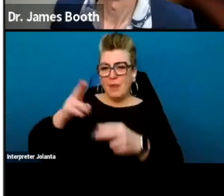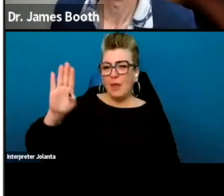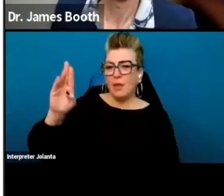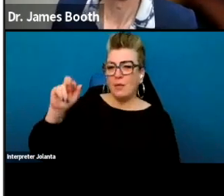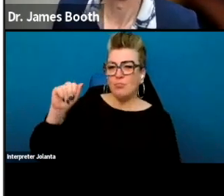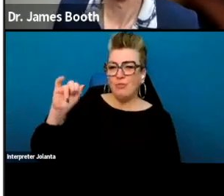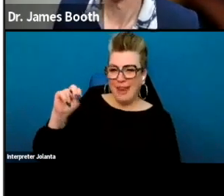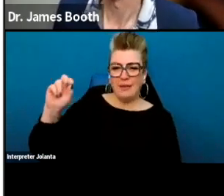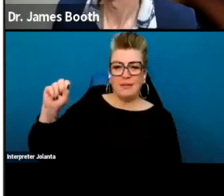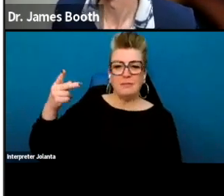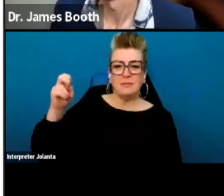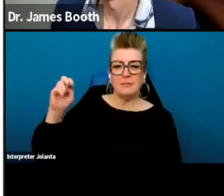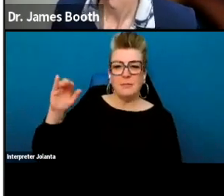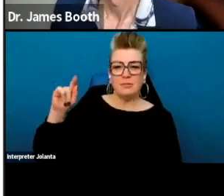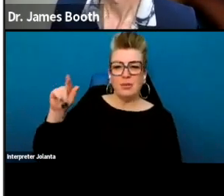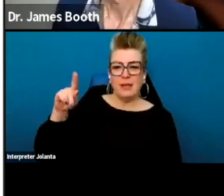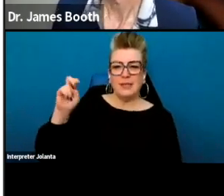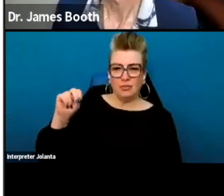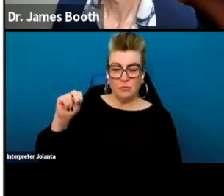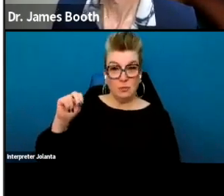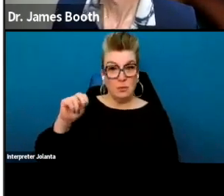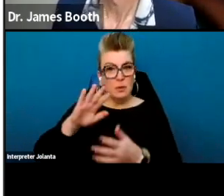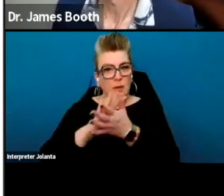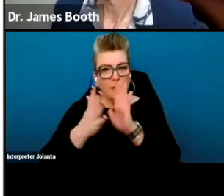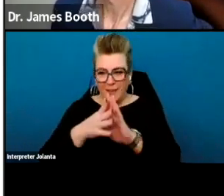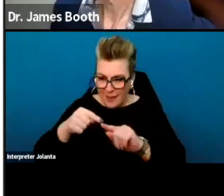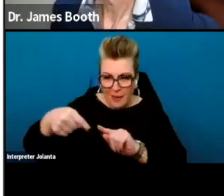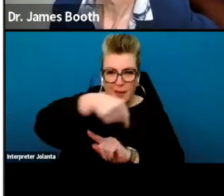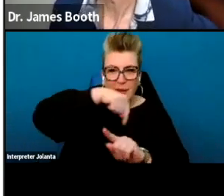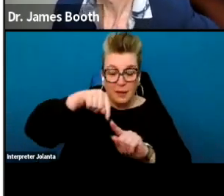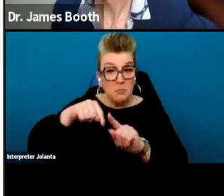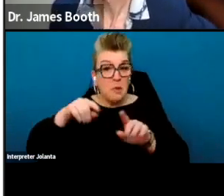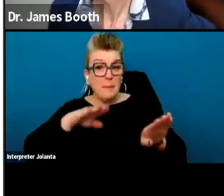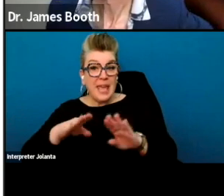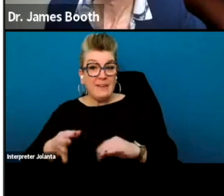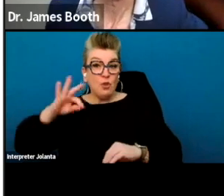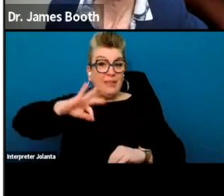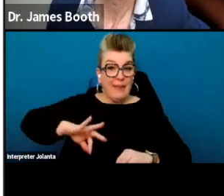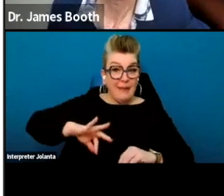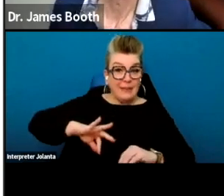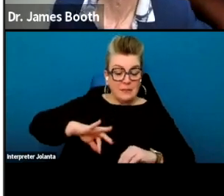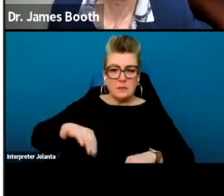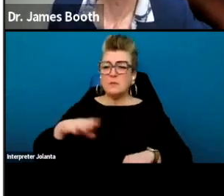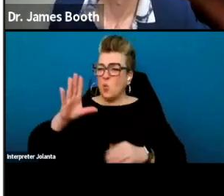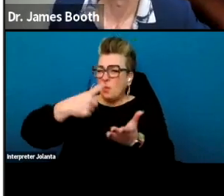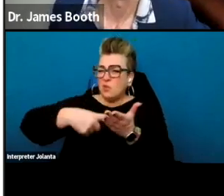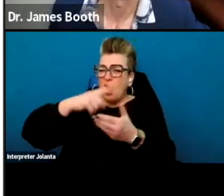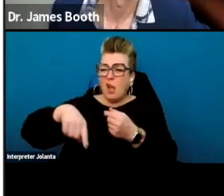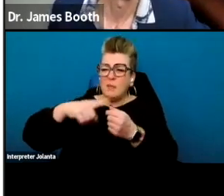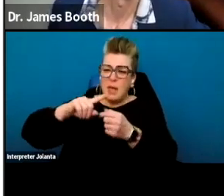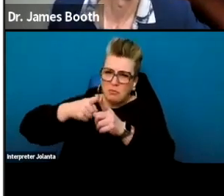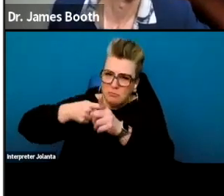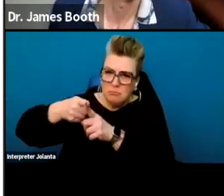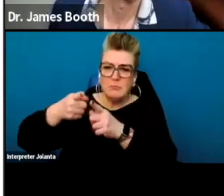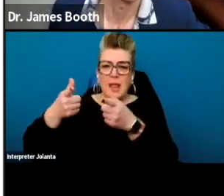in behavioral gains. So throughout this talk, we're going to talk about a lot about specialization for language,